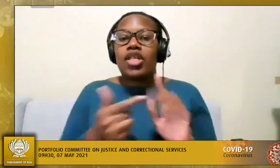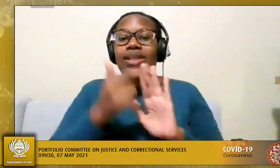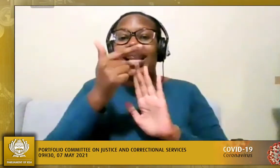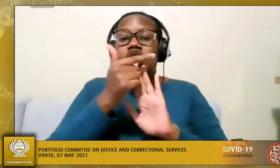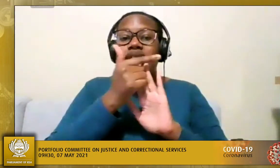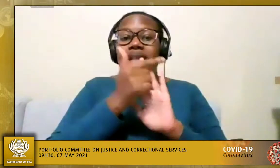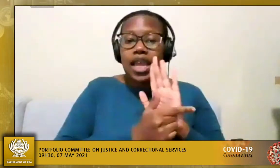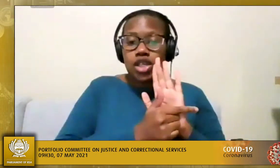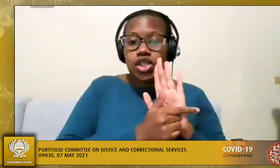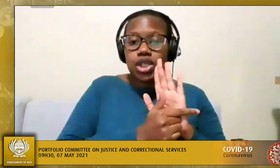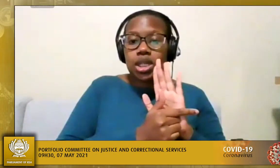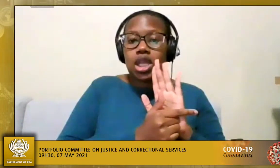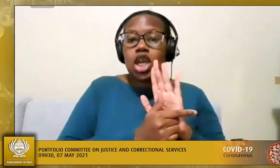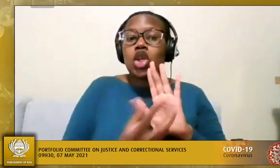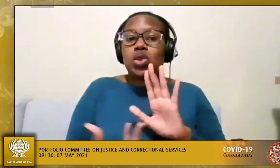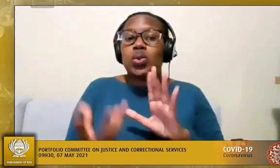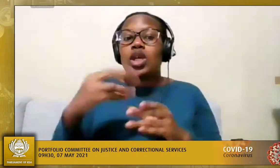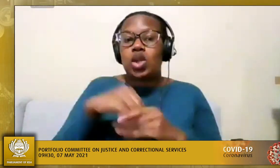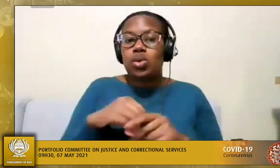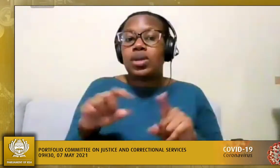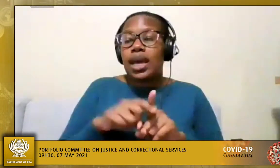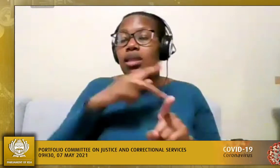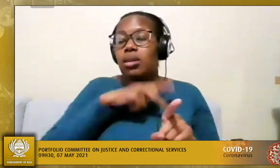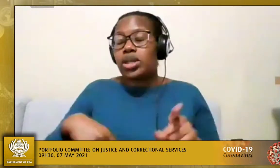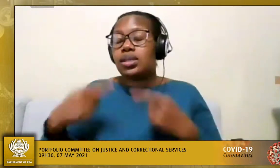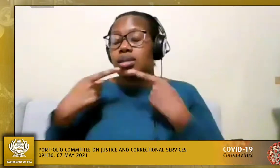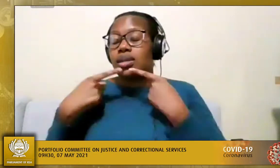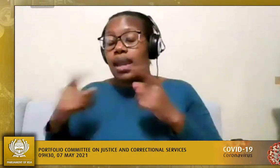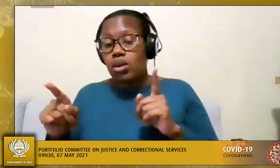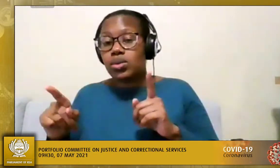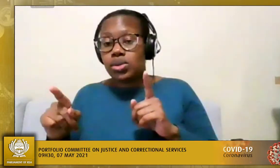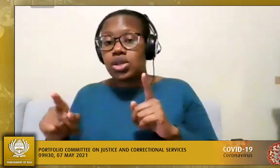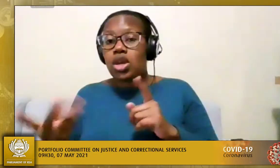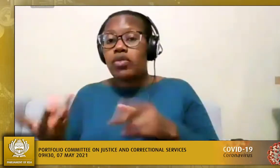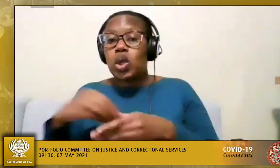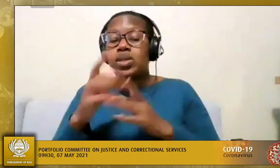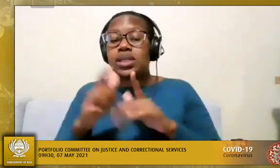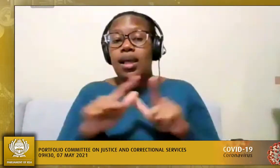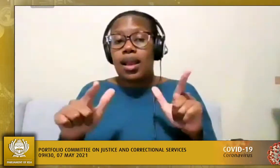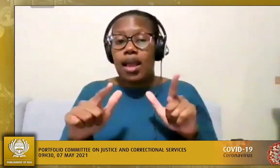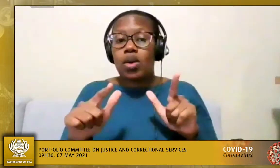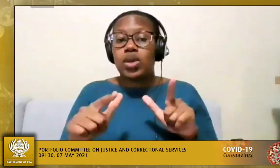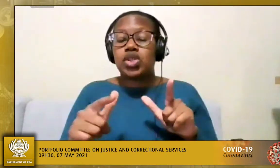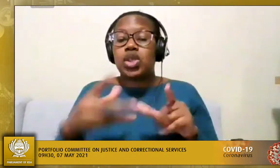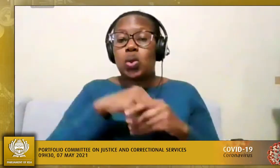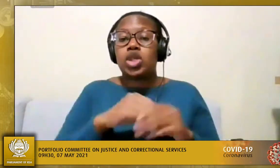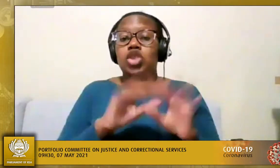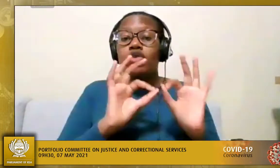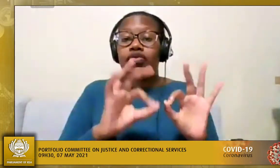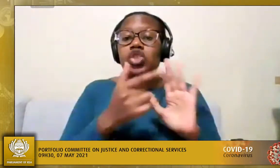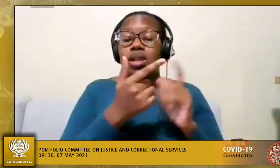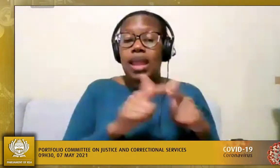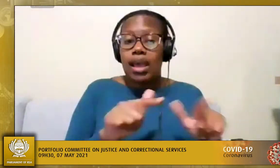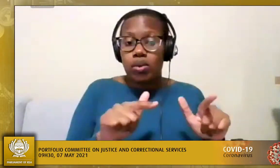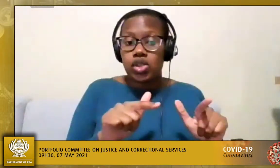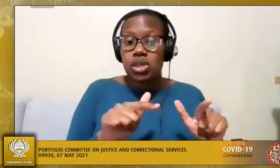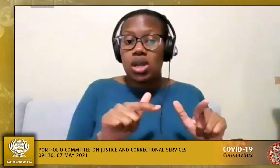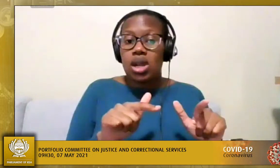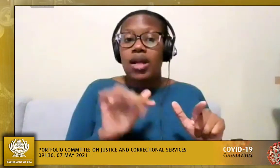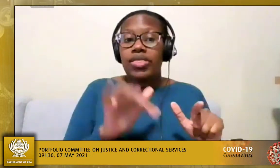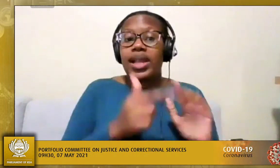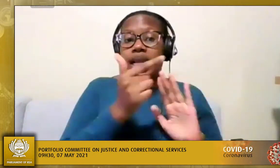for the inclusion as the president had announced of sign language as an official language would be going